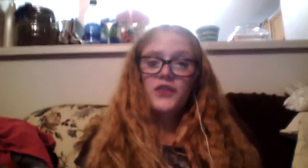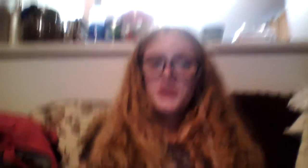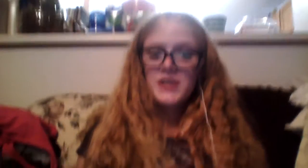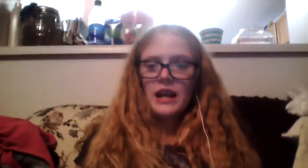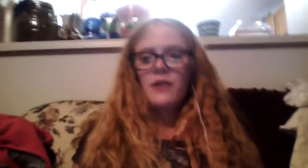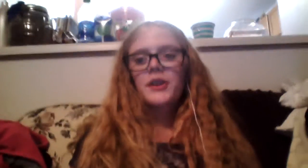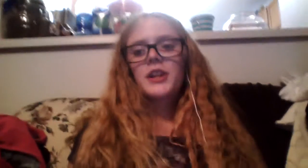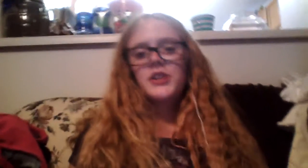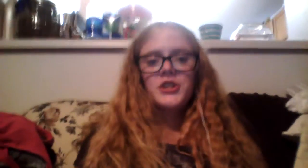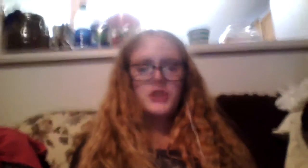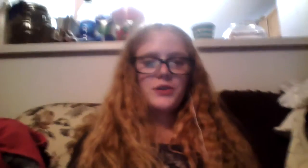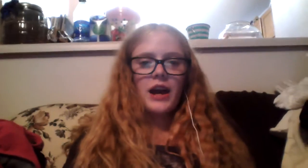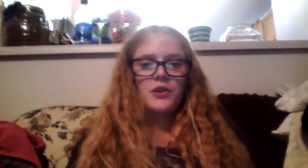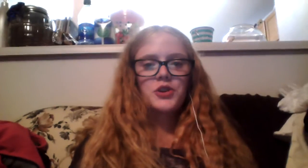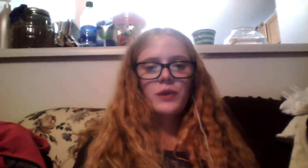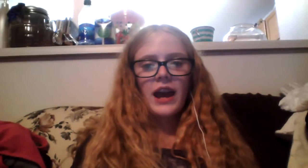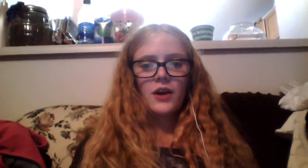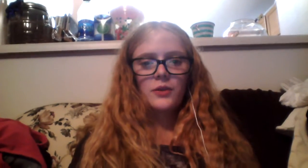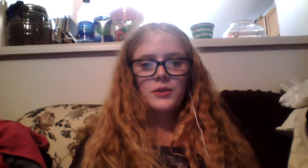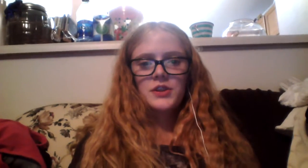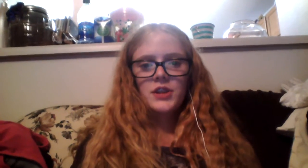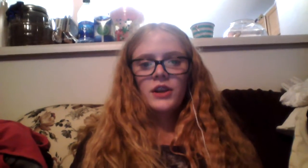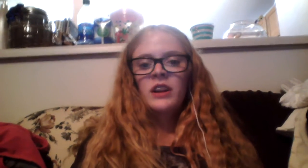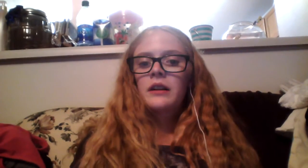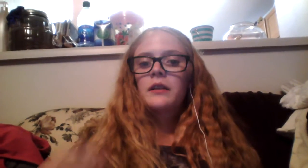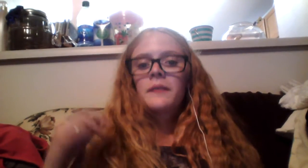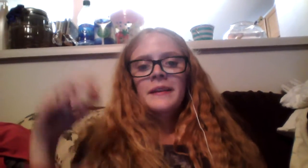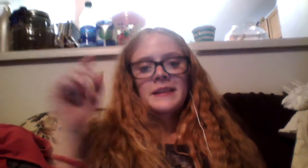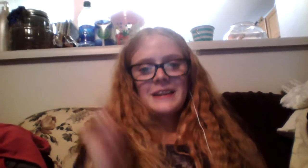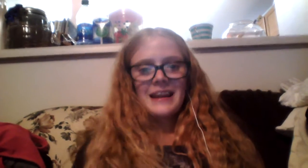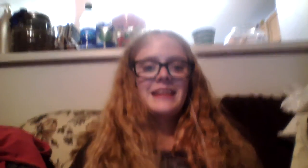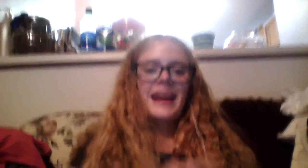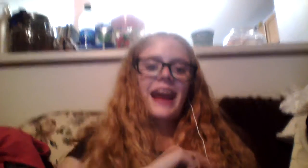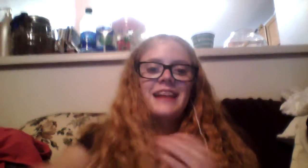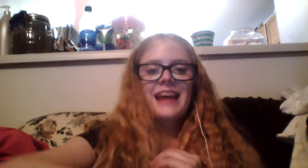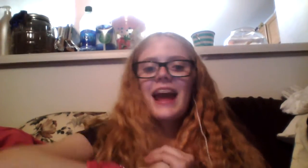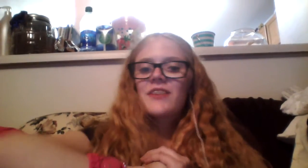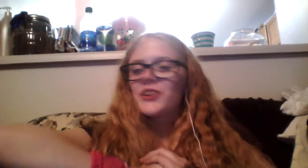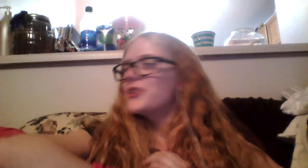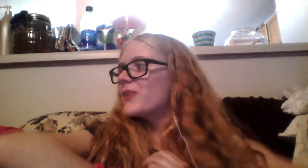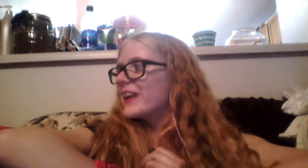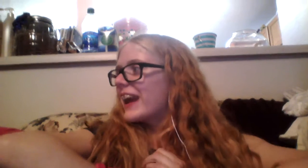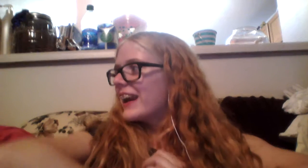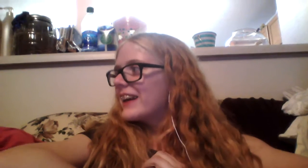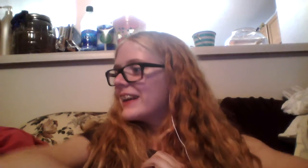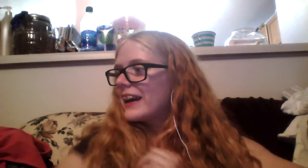First I'm gonna teach you how to count to 19 because I haven't learned pronouns yet.